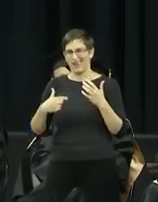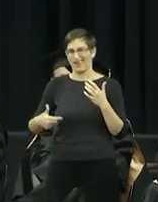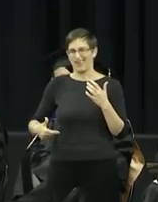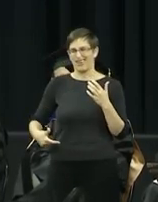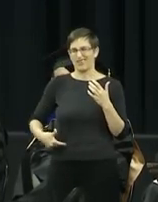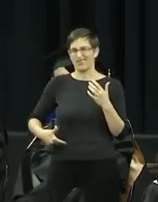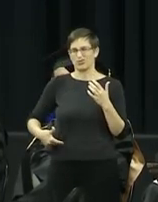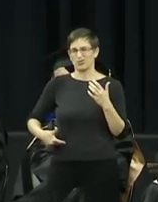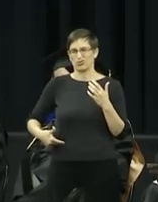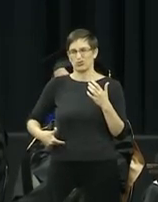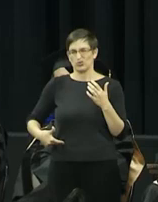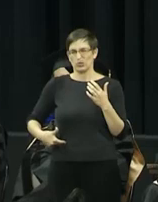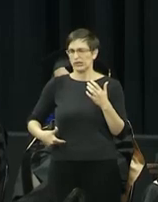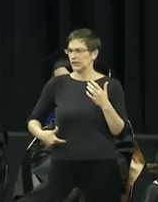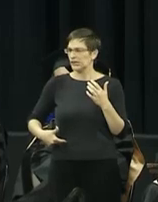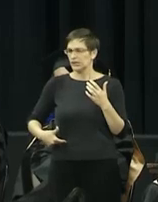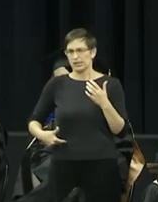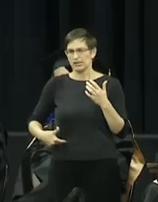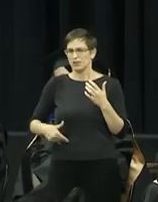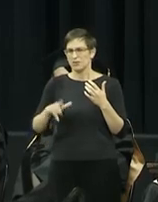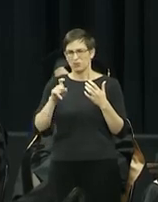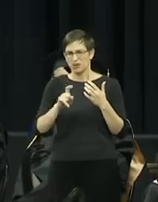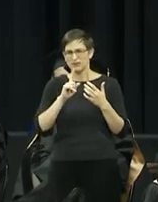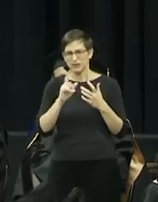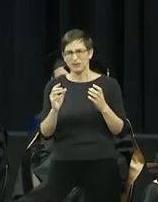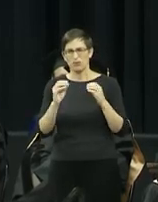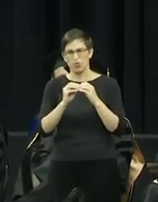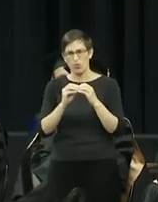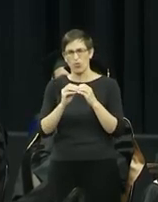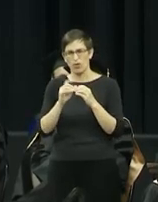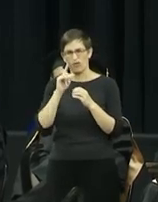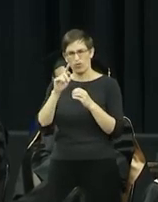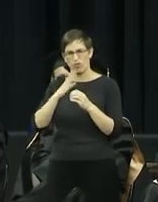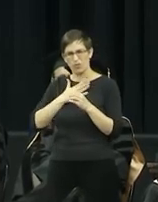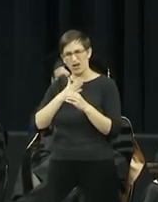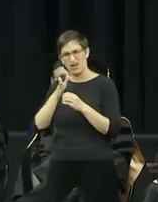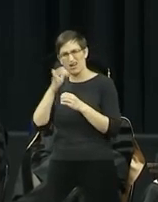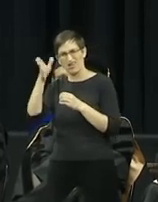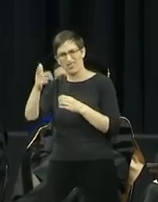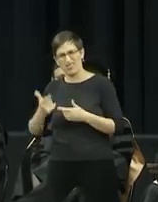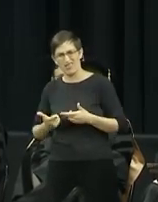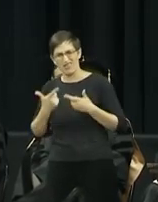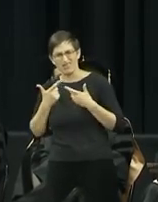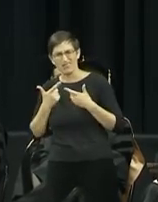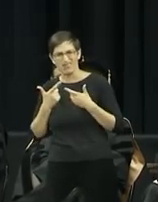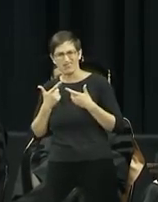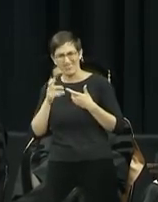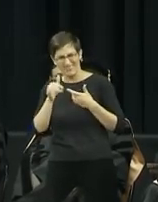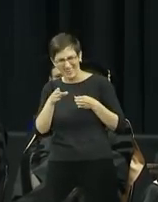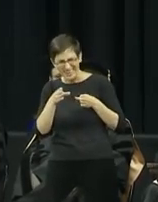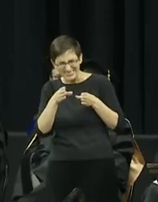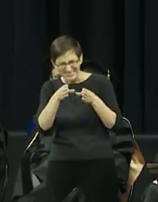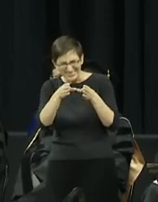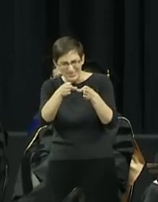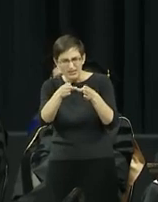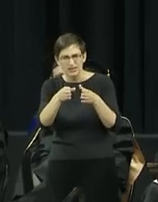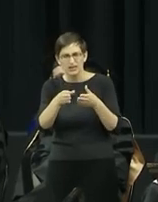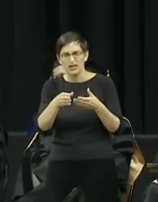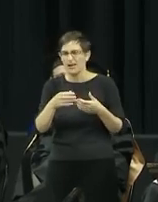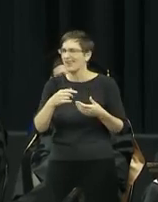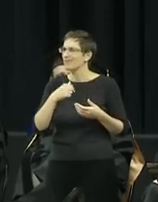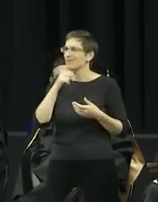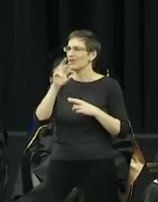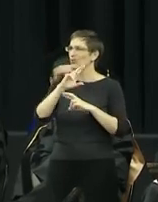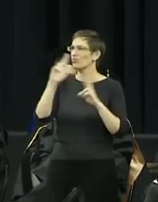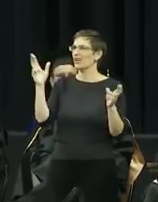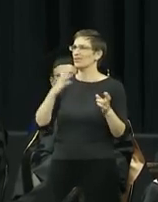down inside me that there had to be more to this post-college life than that. I wasn't ready to resign myself